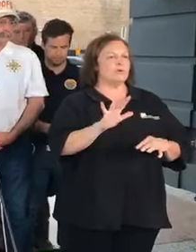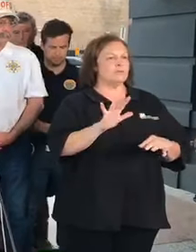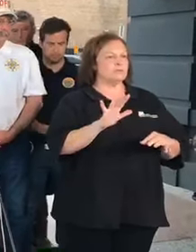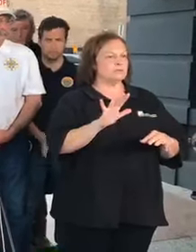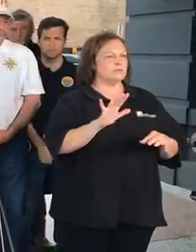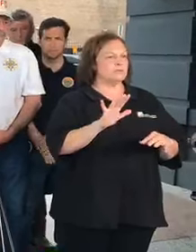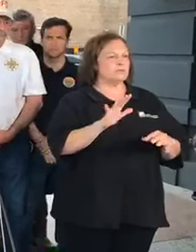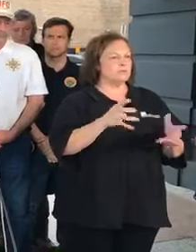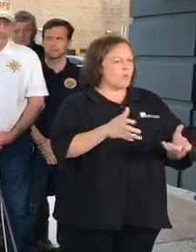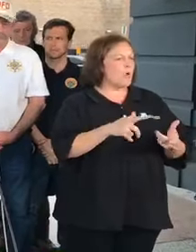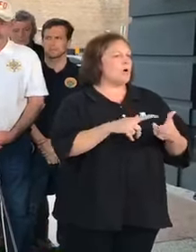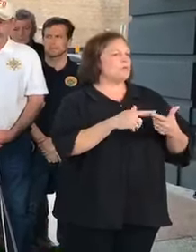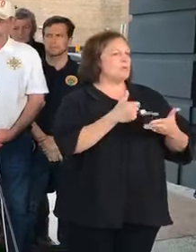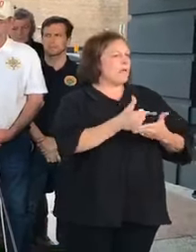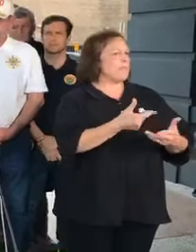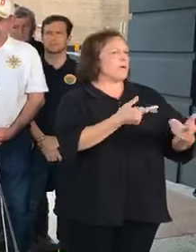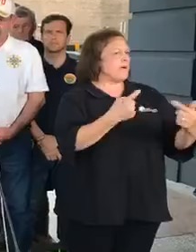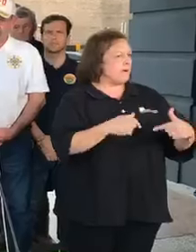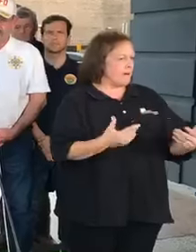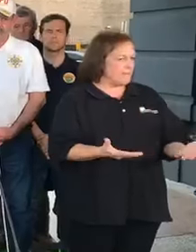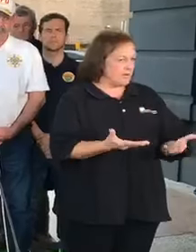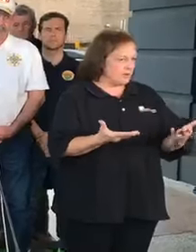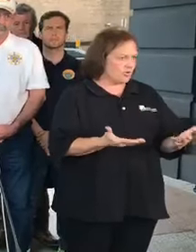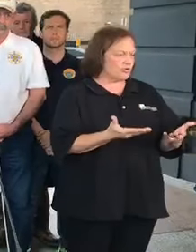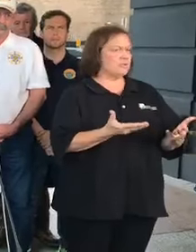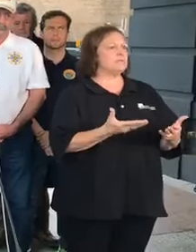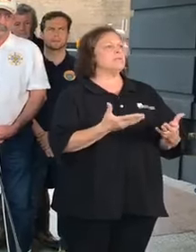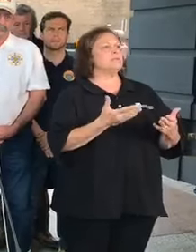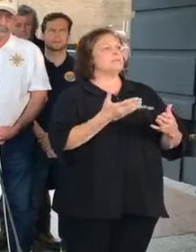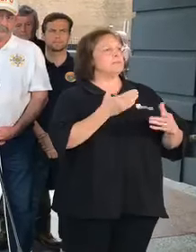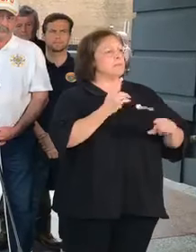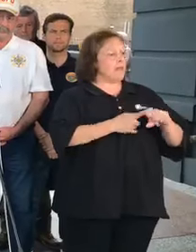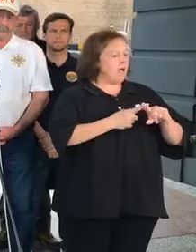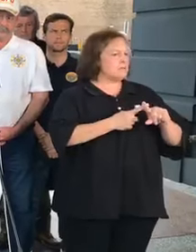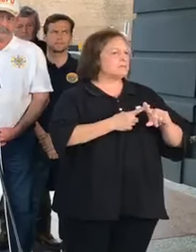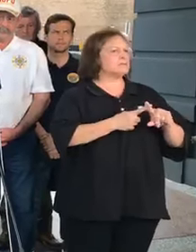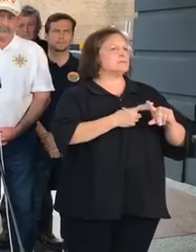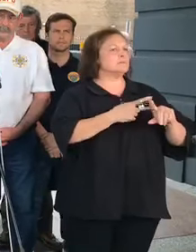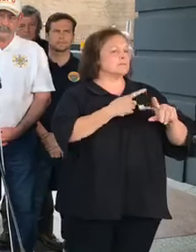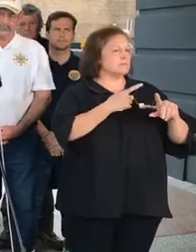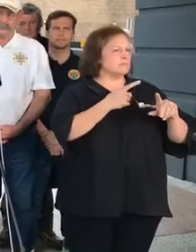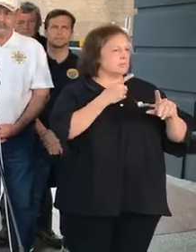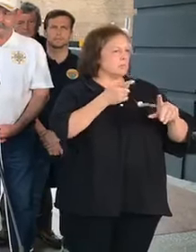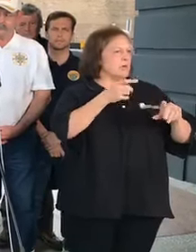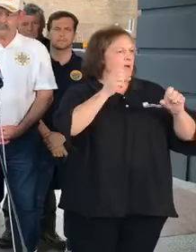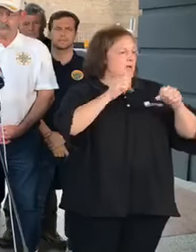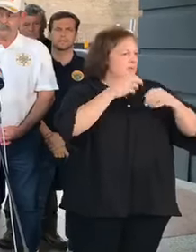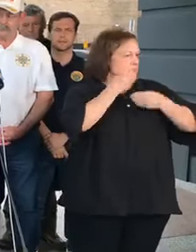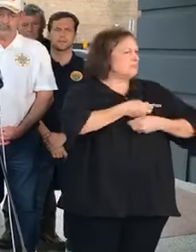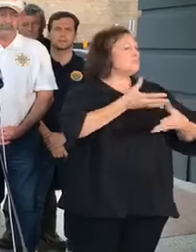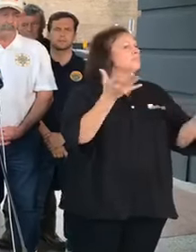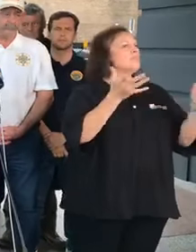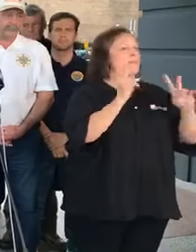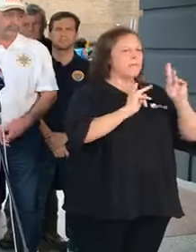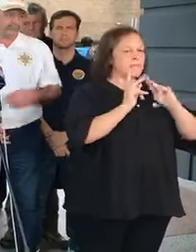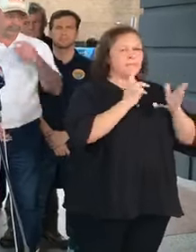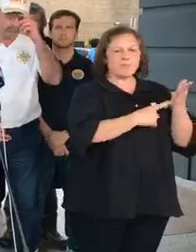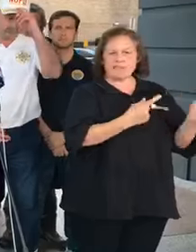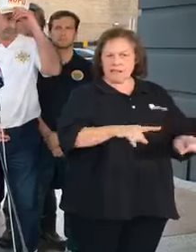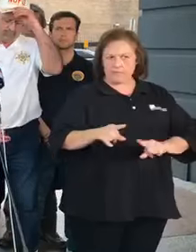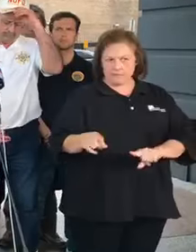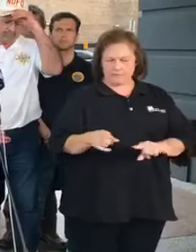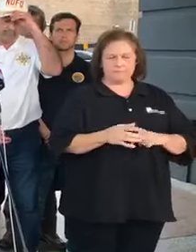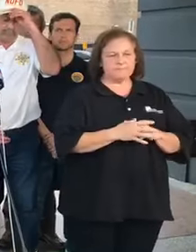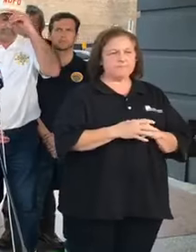presence and also your ability to communicate effectively to the public and, of course, that of the city of New